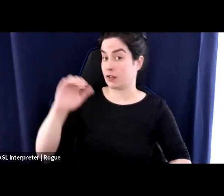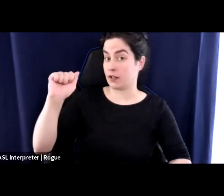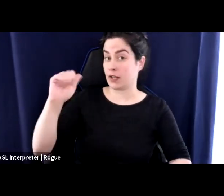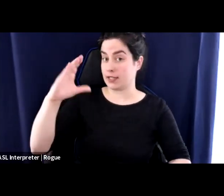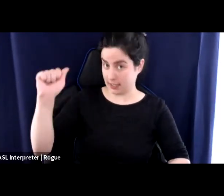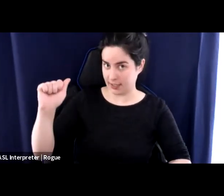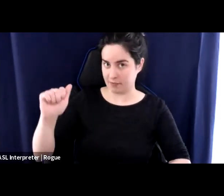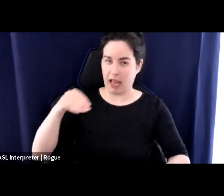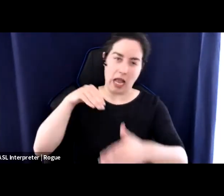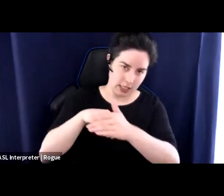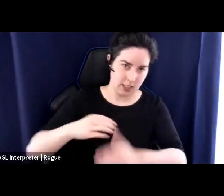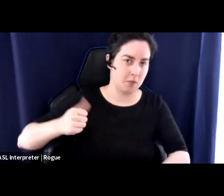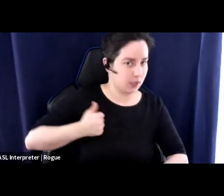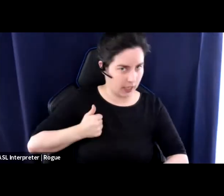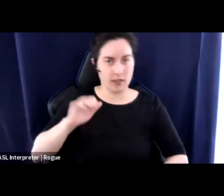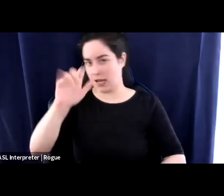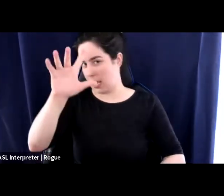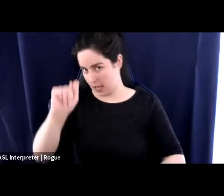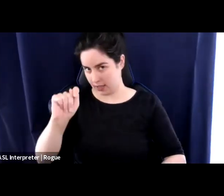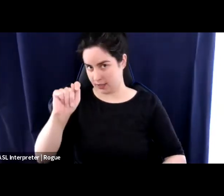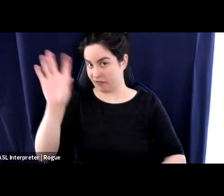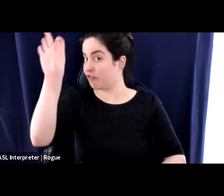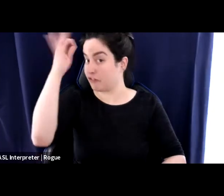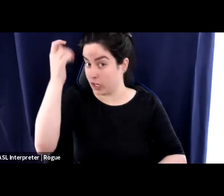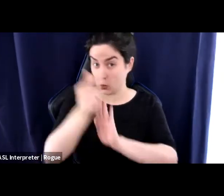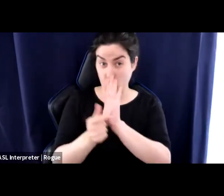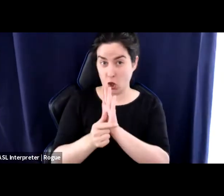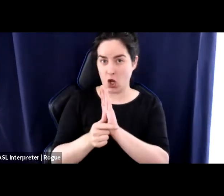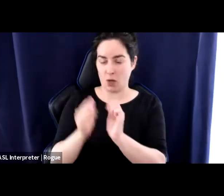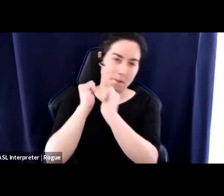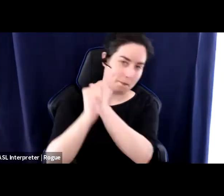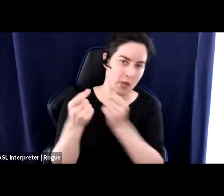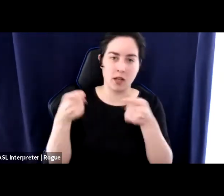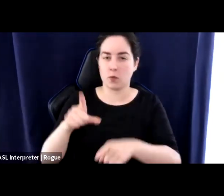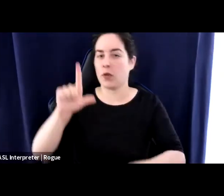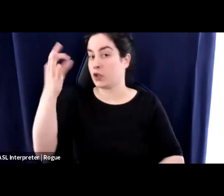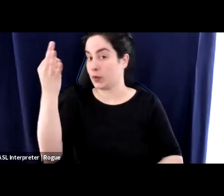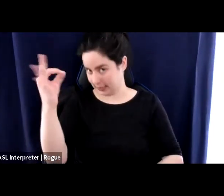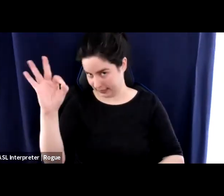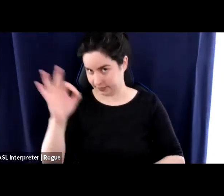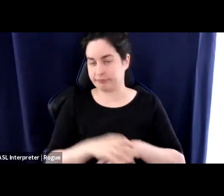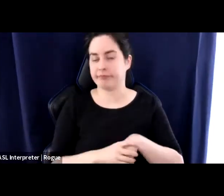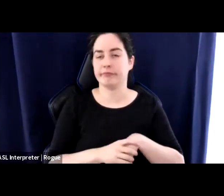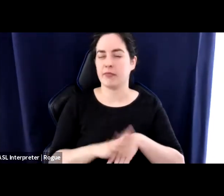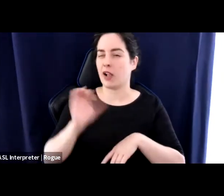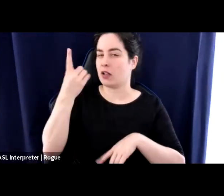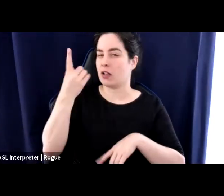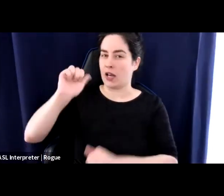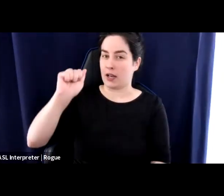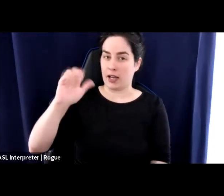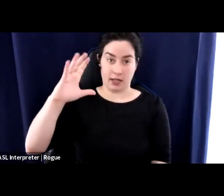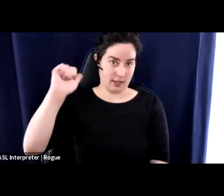a federal accessibility legislation that was passed in 2019. And it has the goal to make the